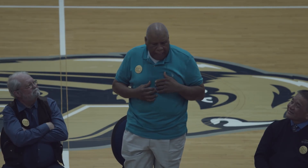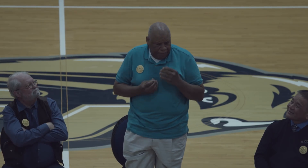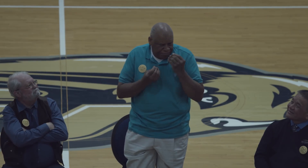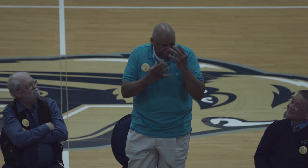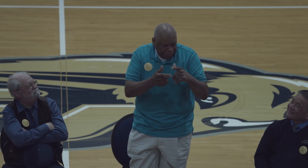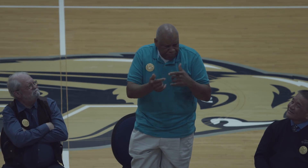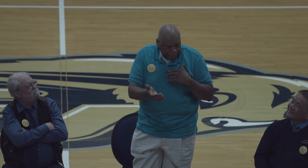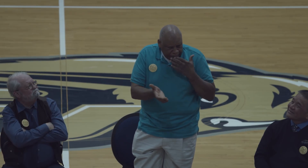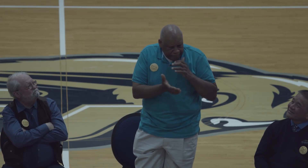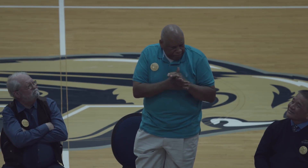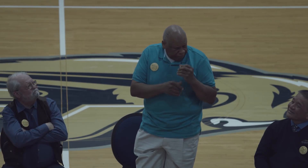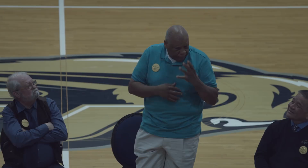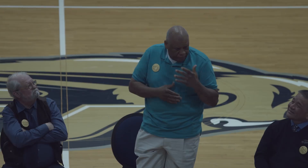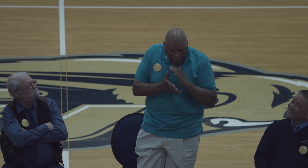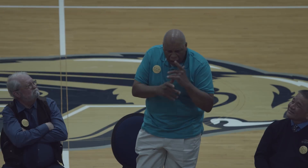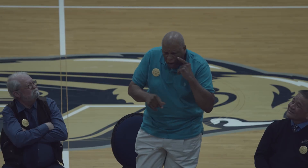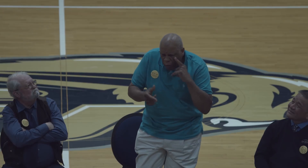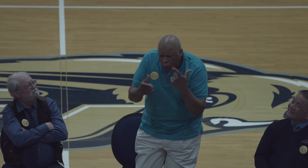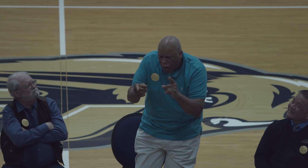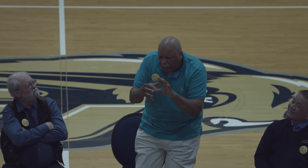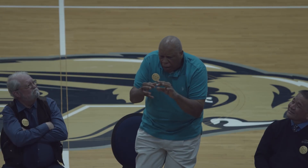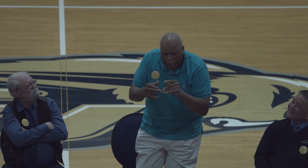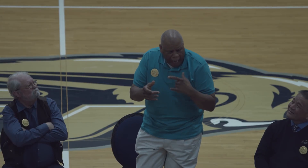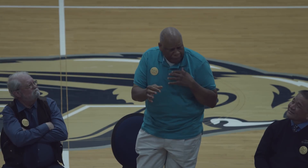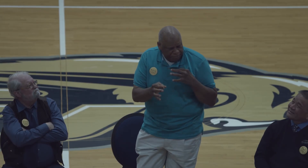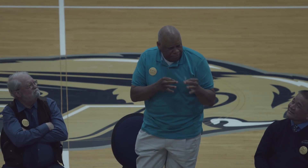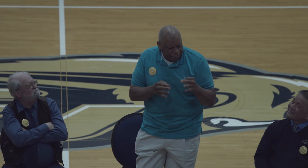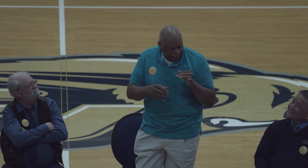And I went home. I shared the events with my wife.